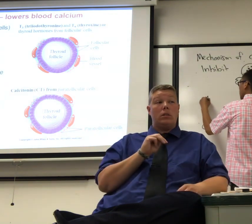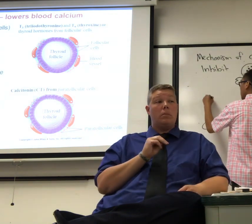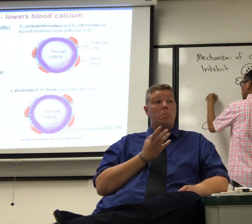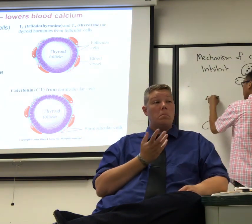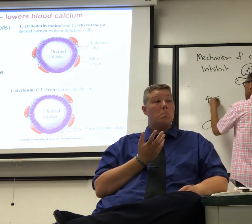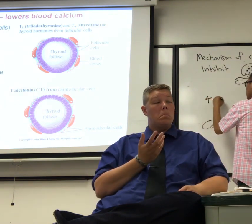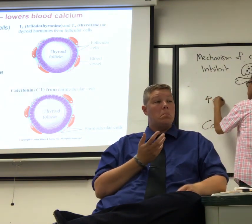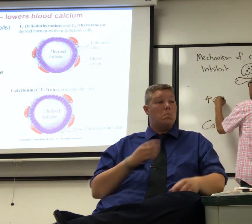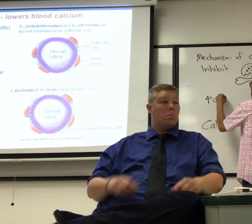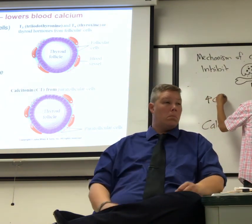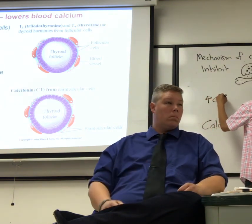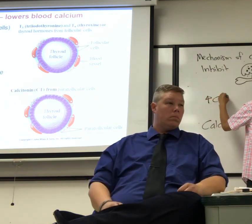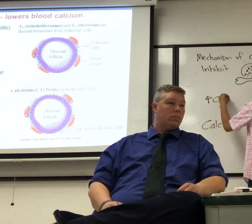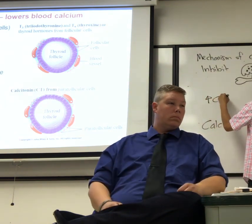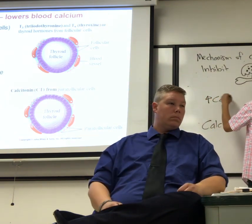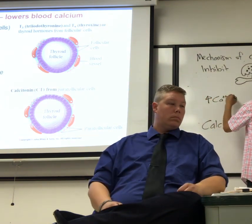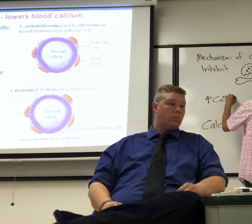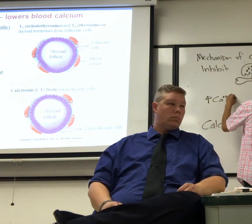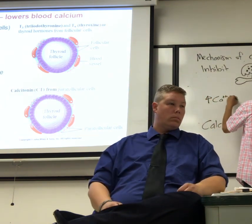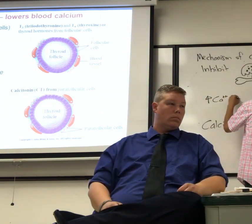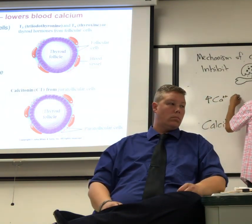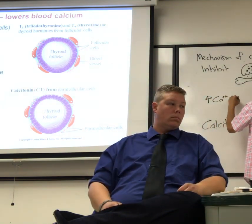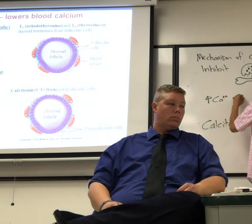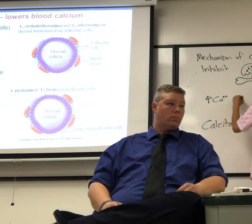blood calcium is just excrete it more at the kidney.